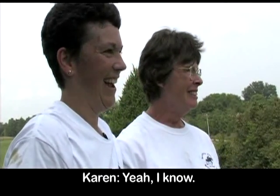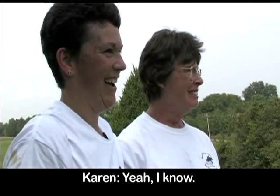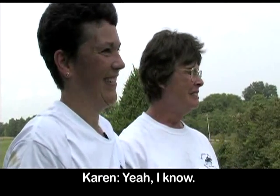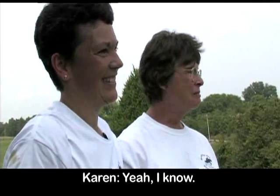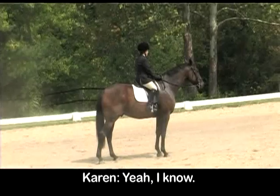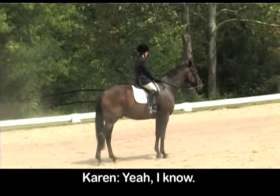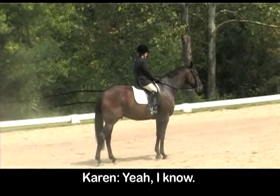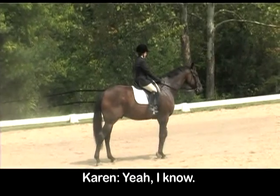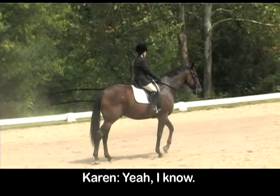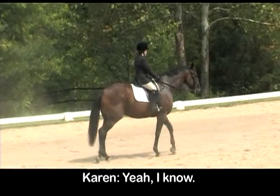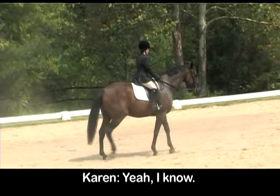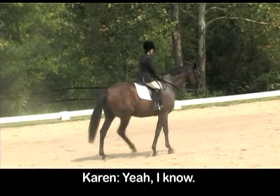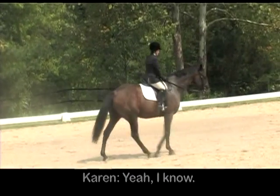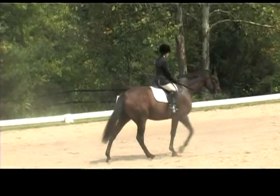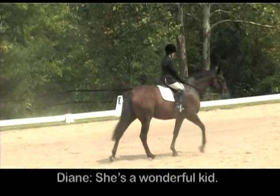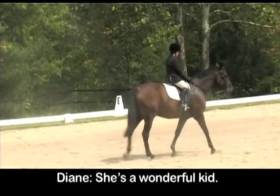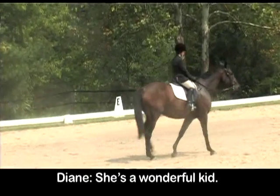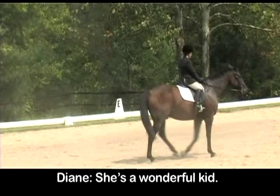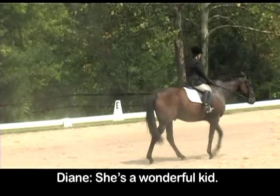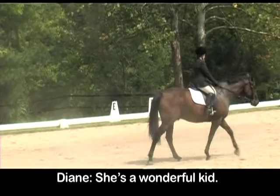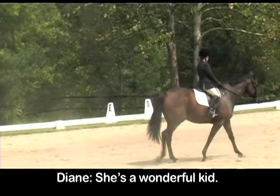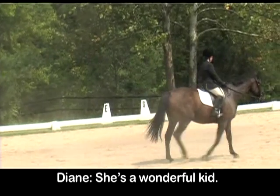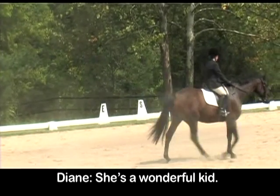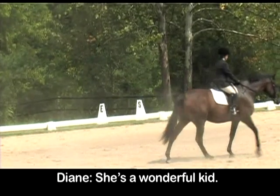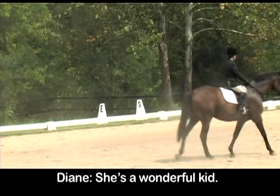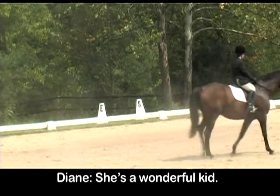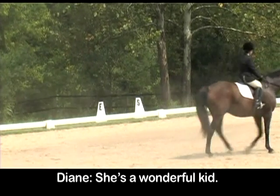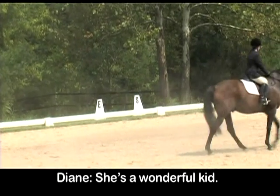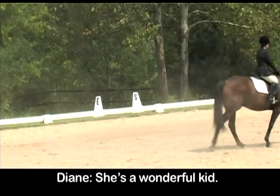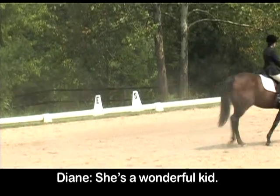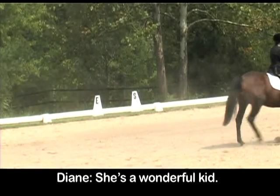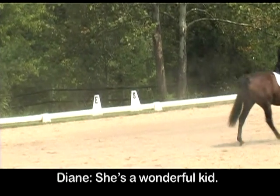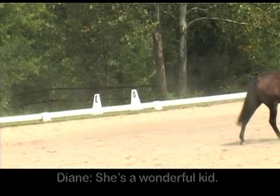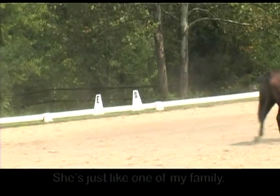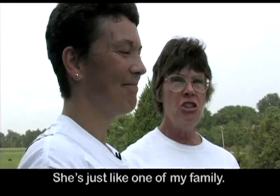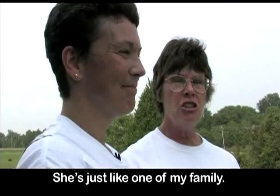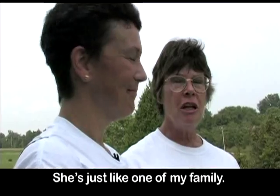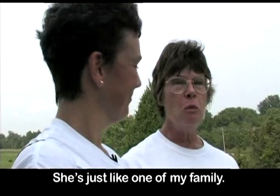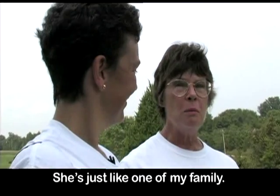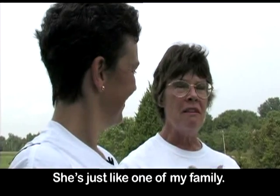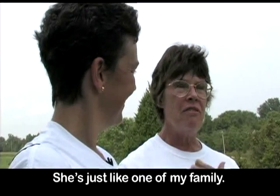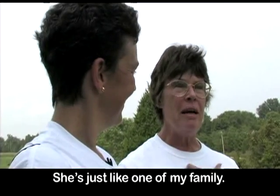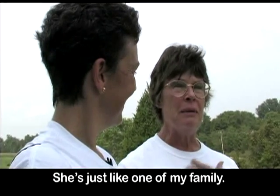well. She's a wonderful kid. She's just like one of my family.